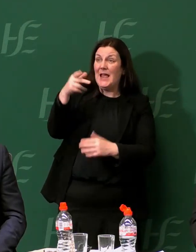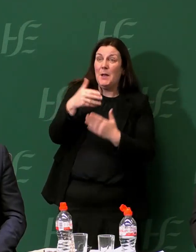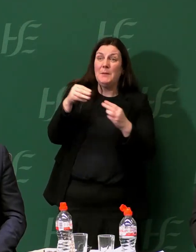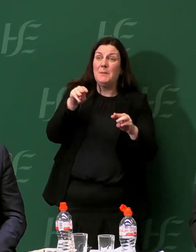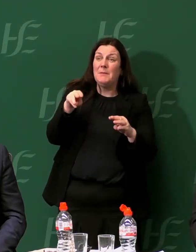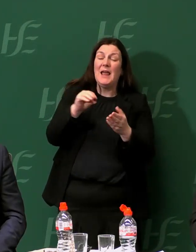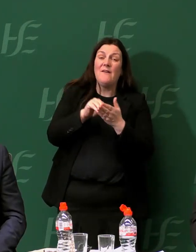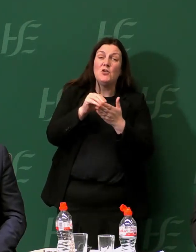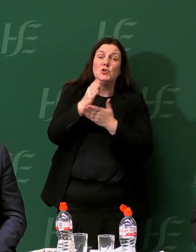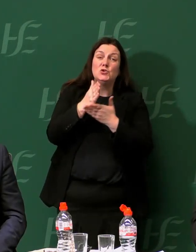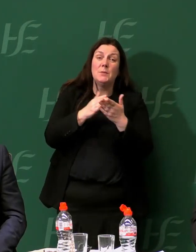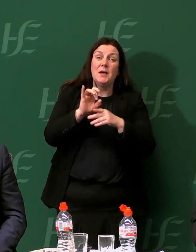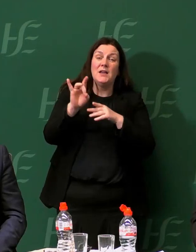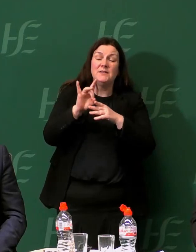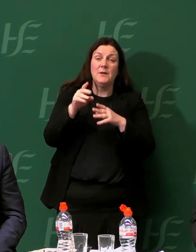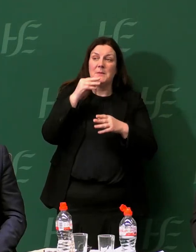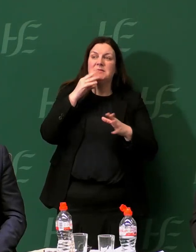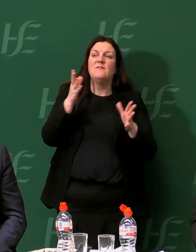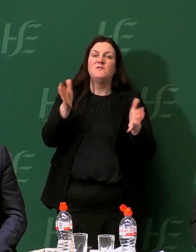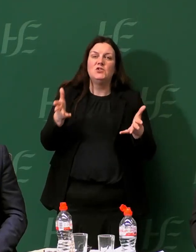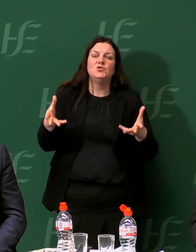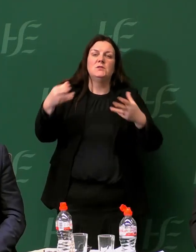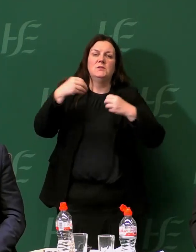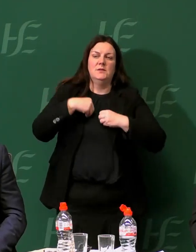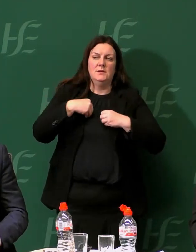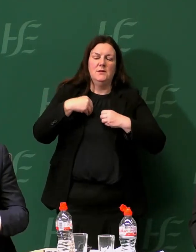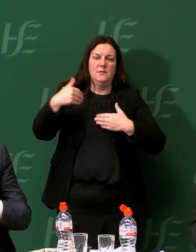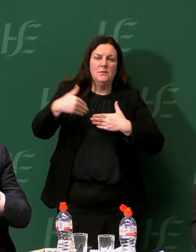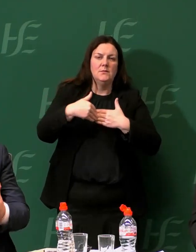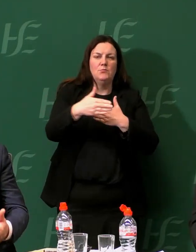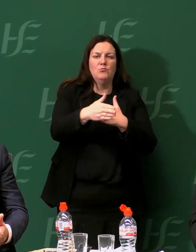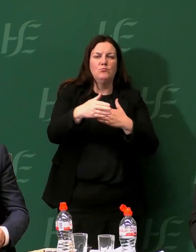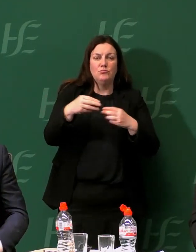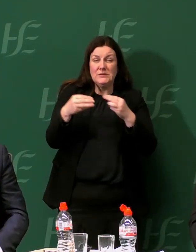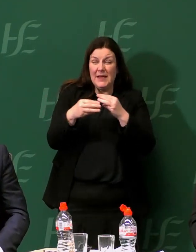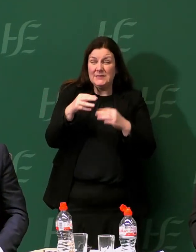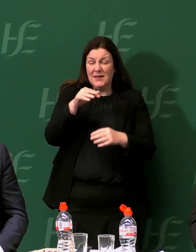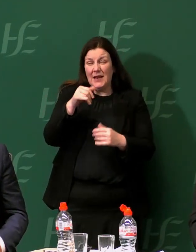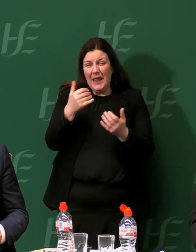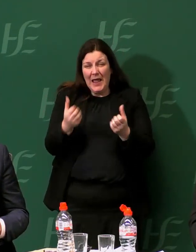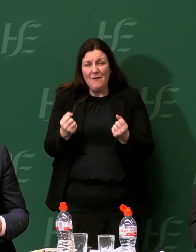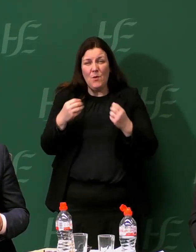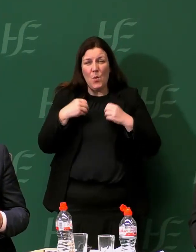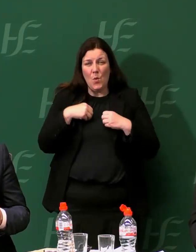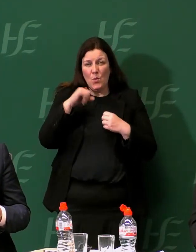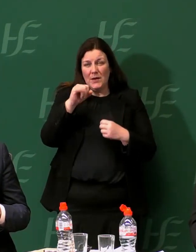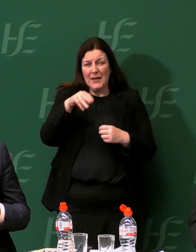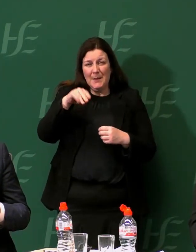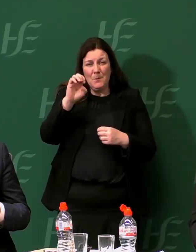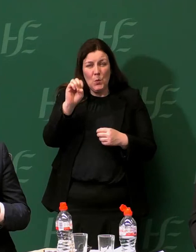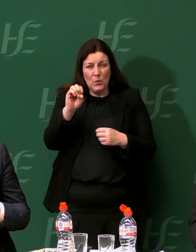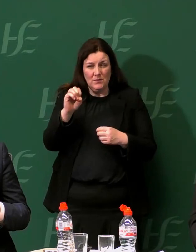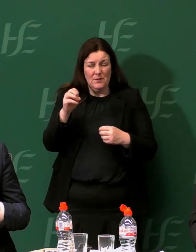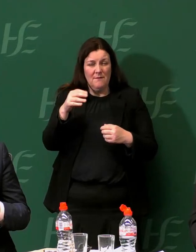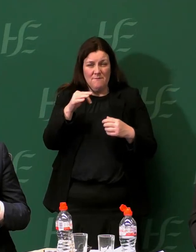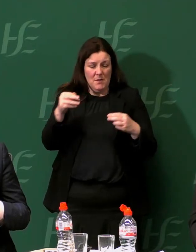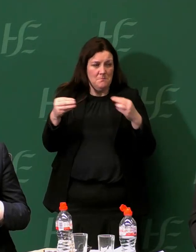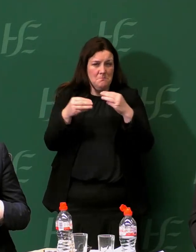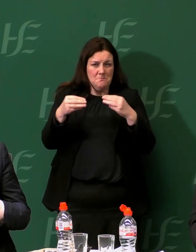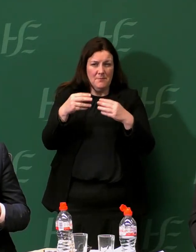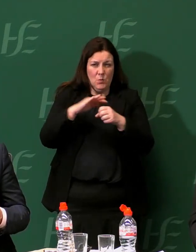in some way protected. Do you keep an eye on those numbers? We do across the board, but I'm not quite sure there's